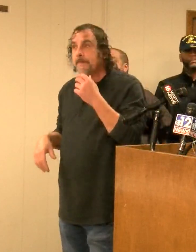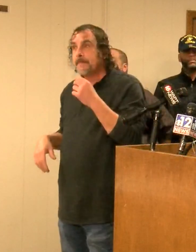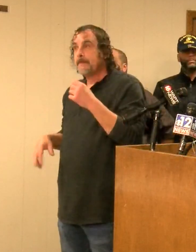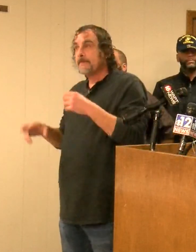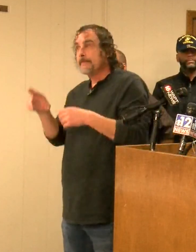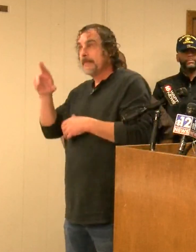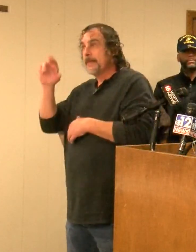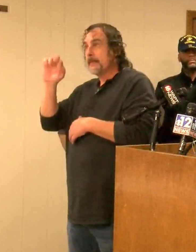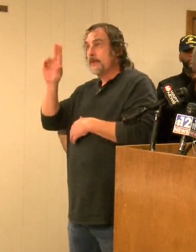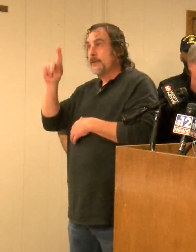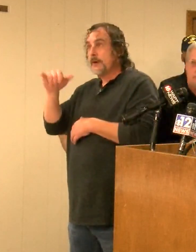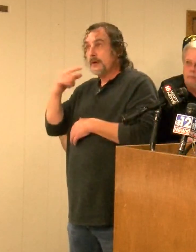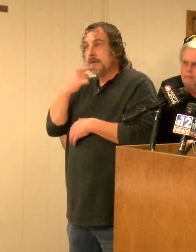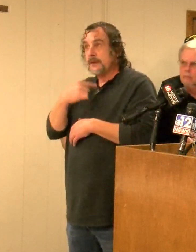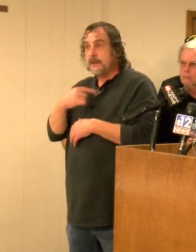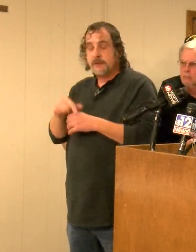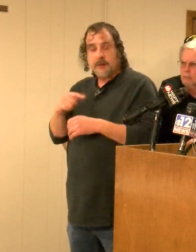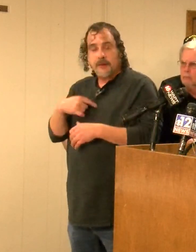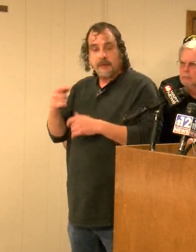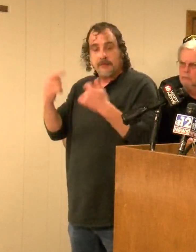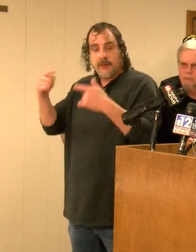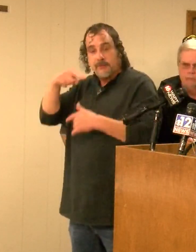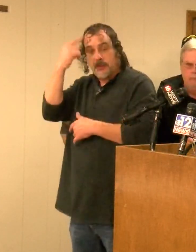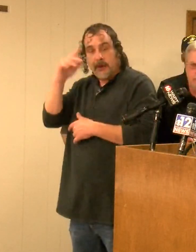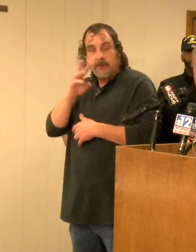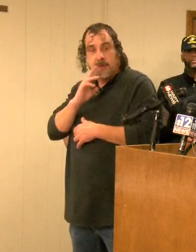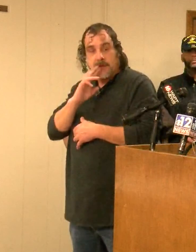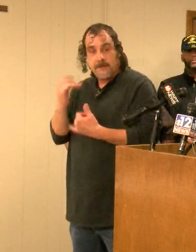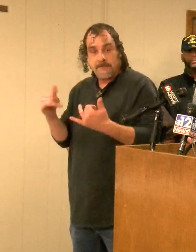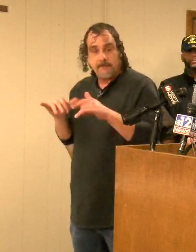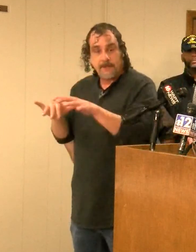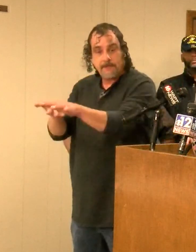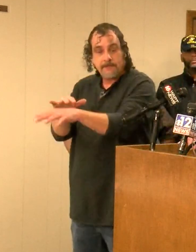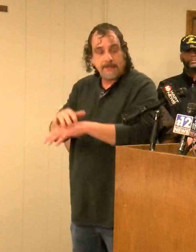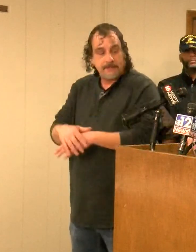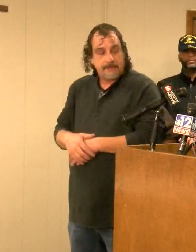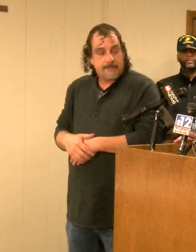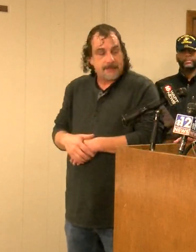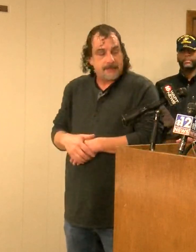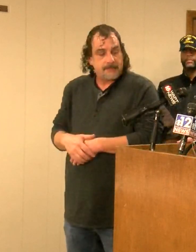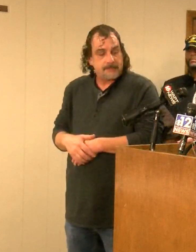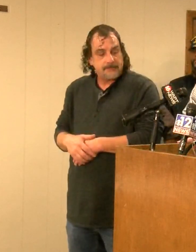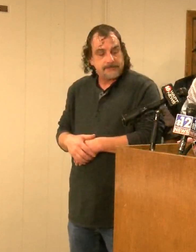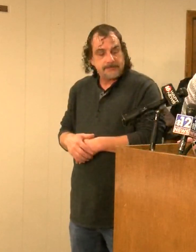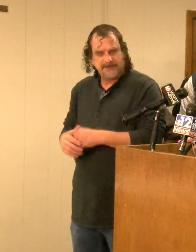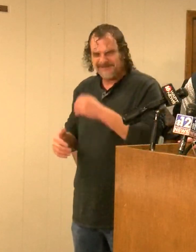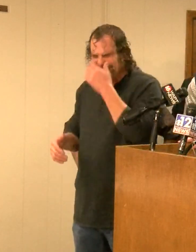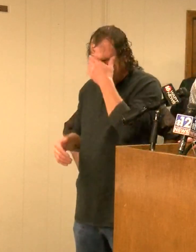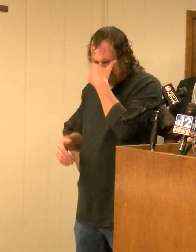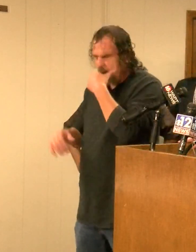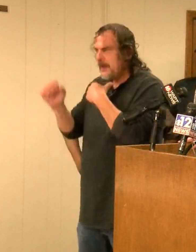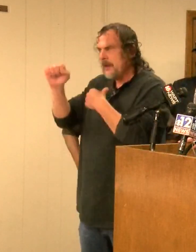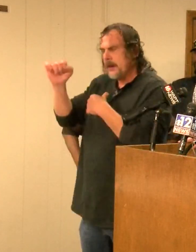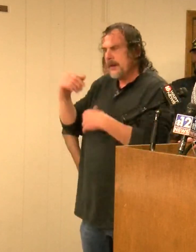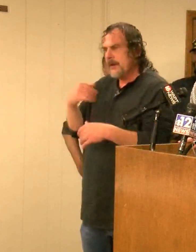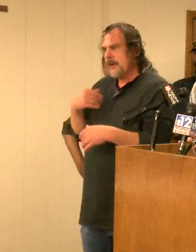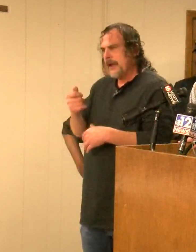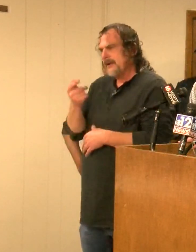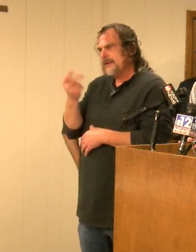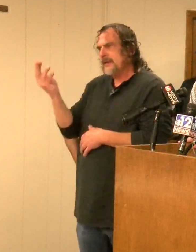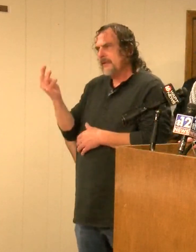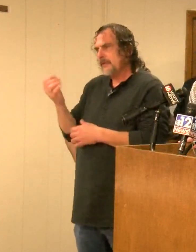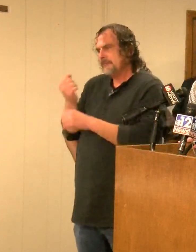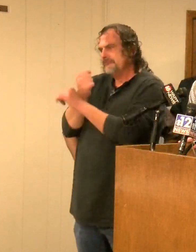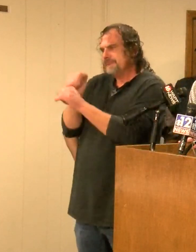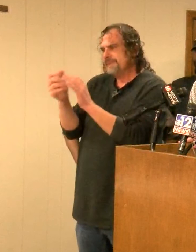Ricky, can you address what's going on in the Big Black while we're here? Do you mind addressing that? What situation is over there? Yeah, we've had several rescues on the